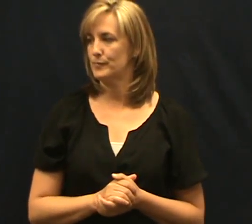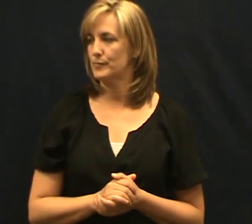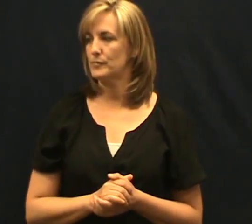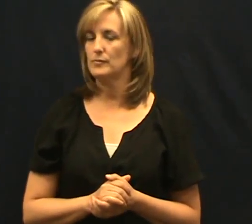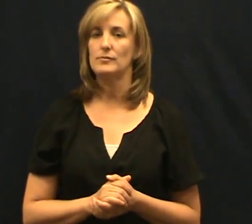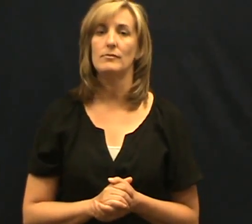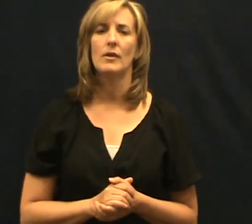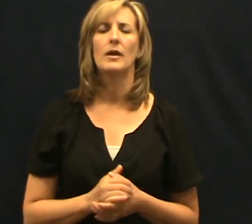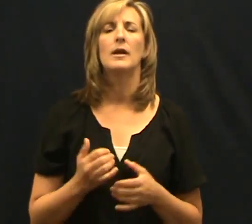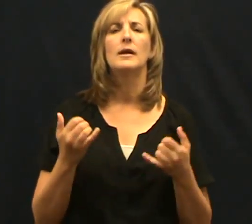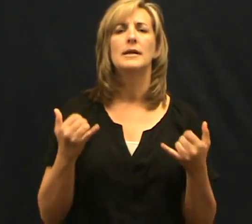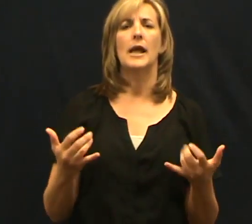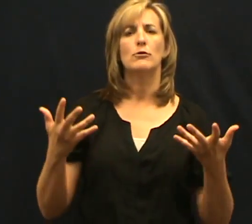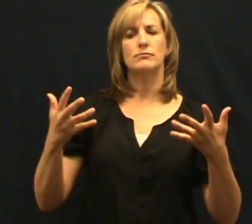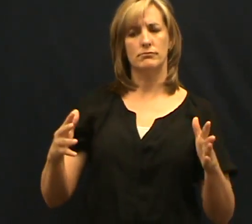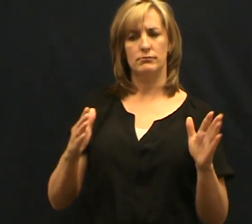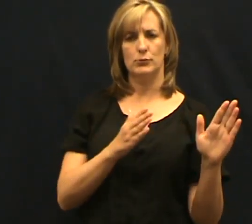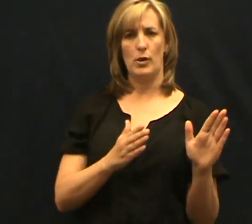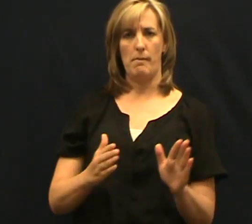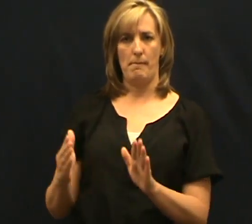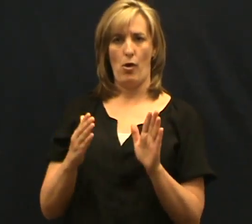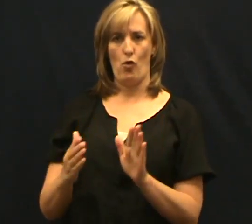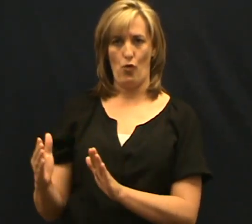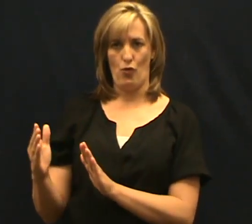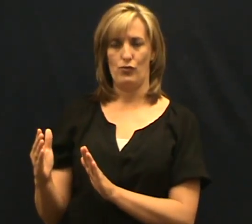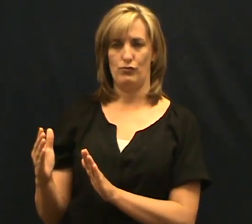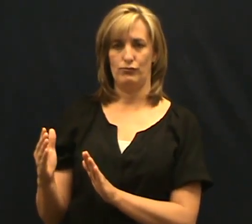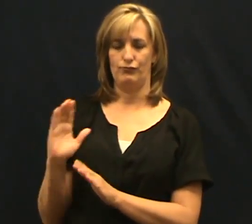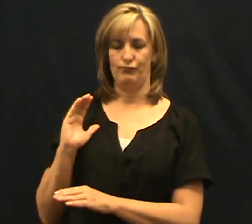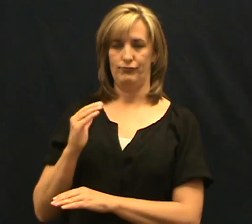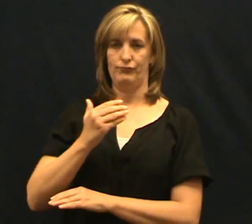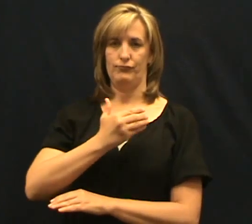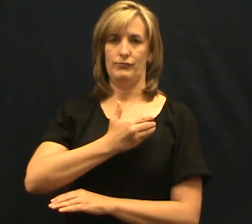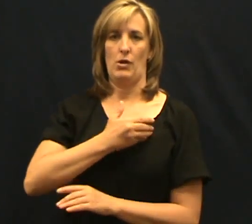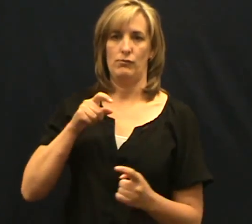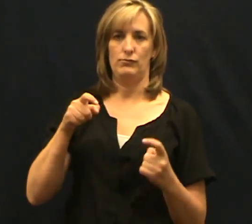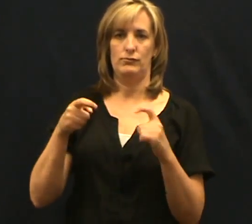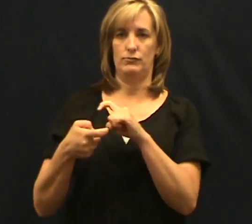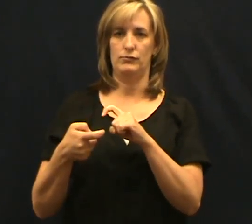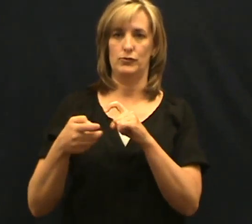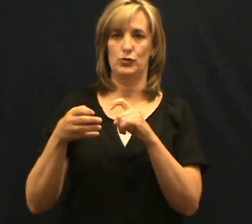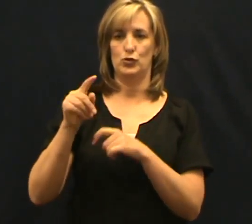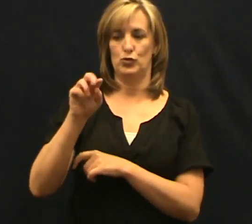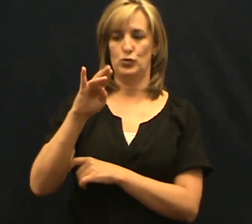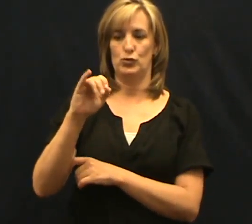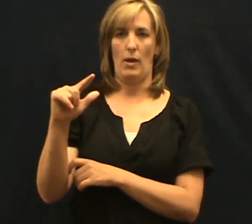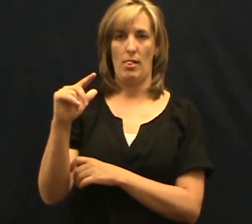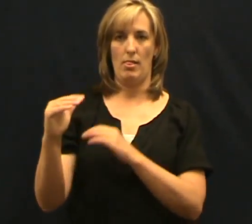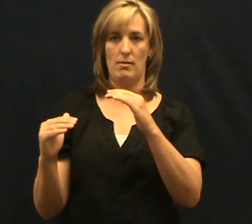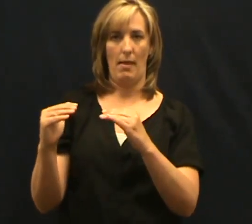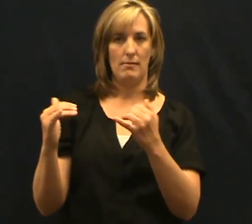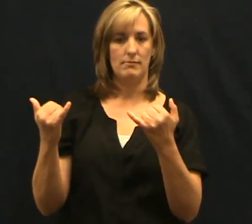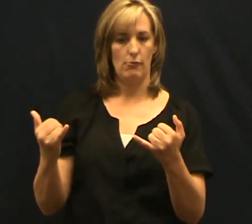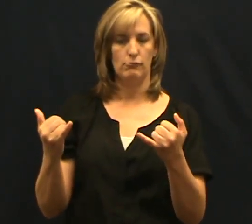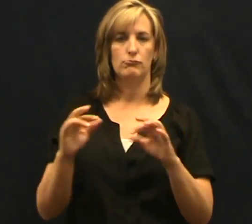Now that we've prepared the adjusted trial balance, we're ready to prepare the financial statements. In order to do that,